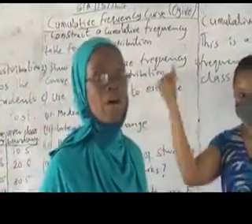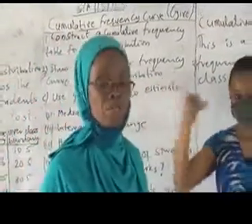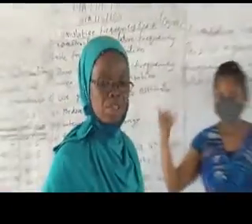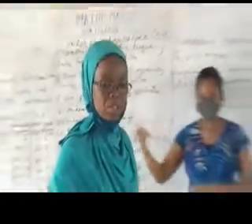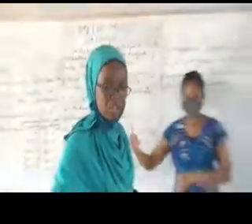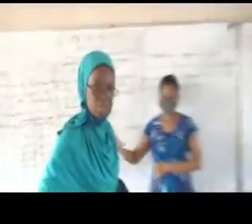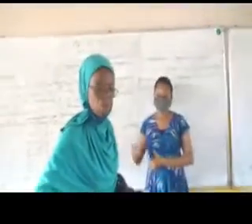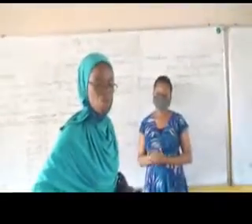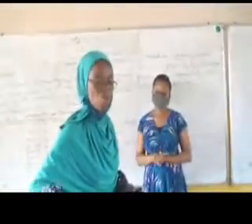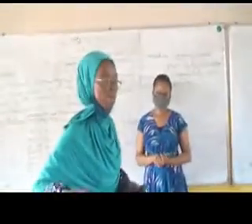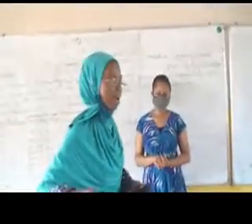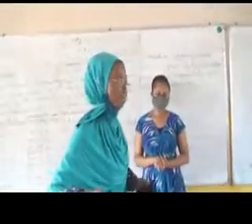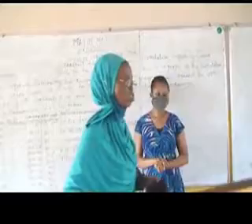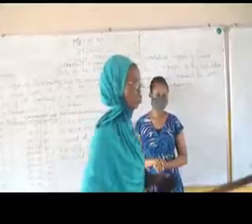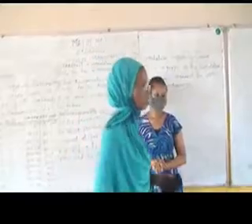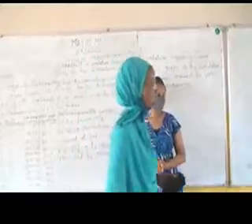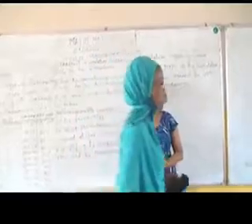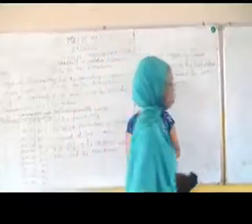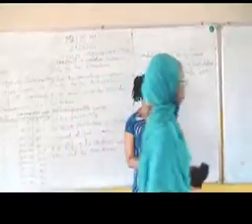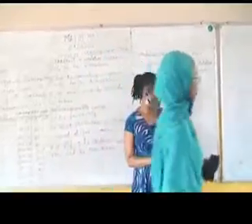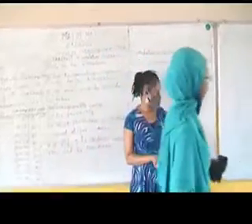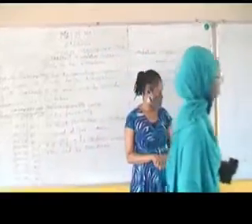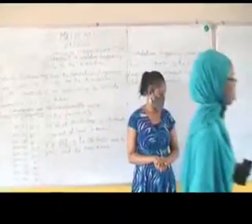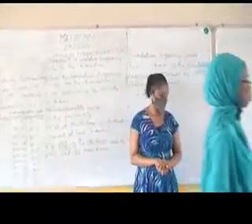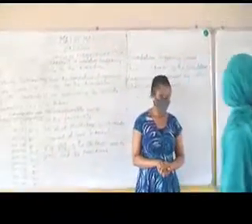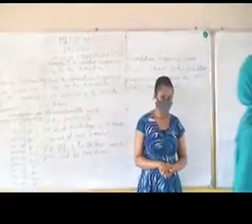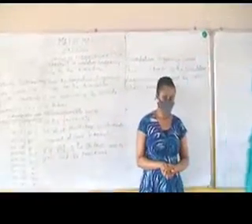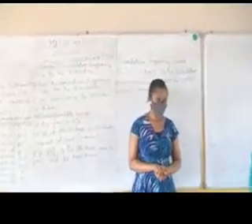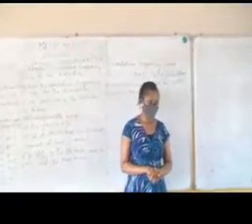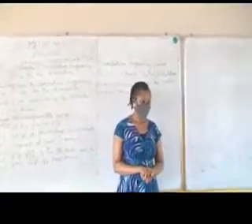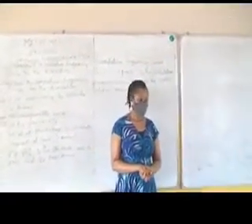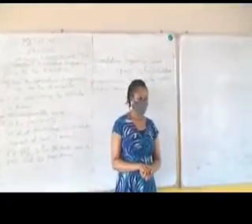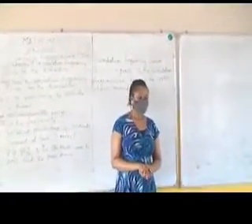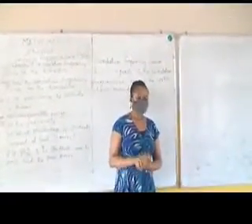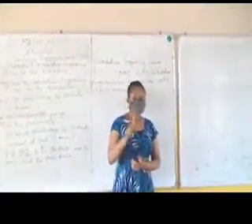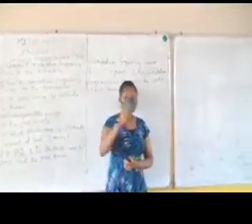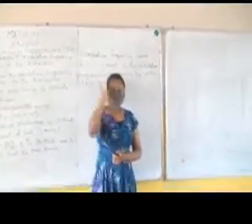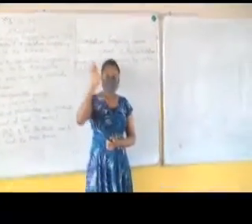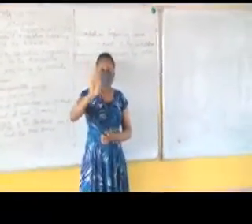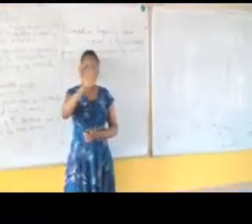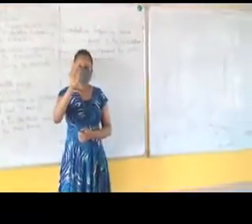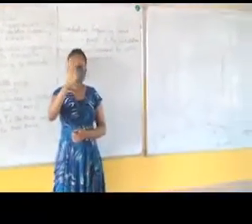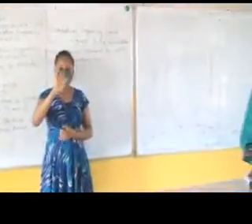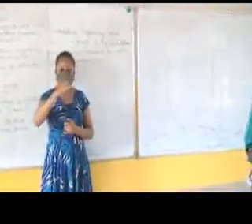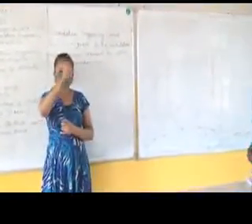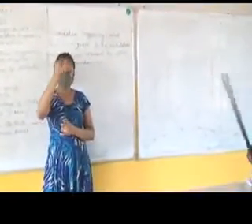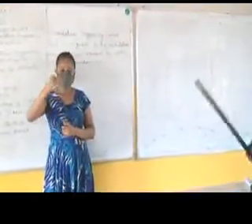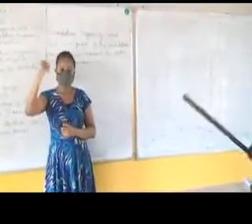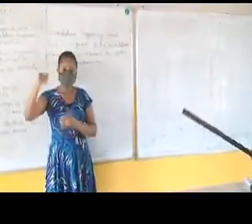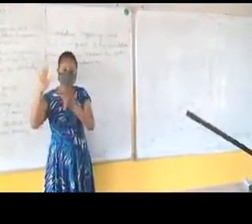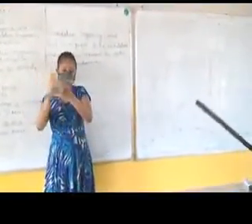your graph sheets when answering this question, because you are going to use your graph to